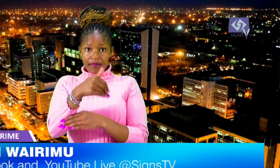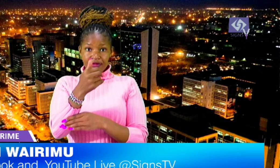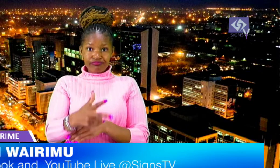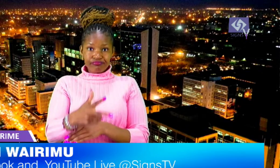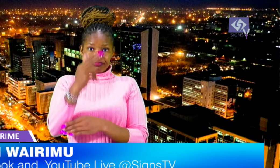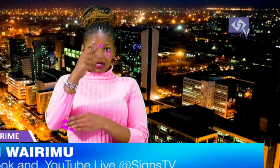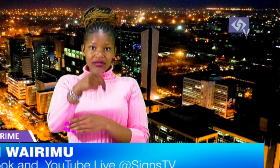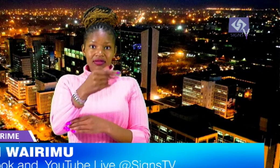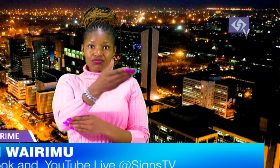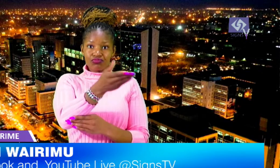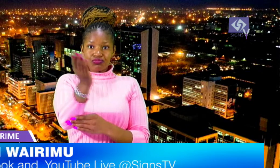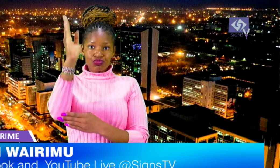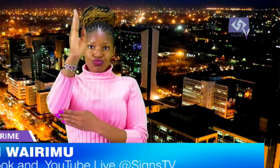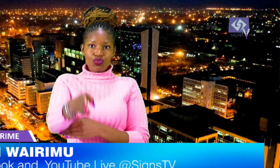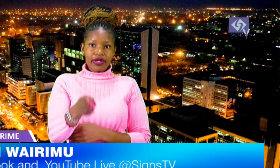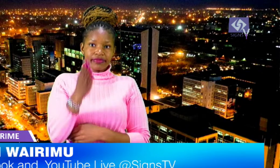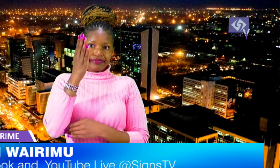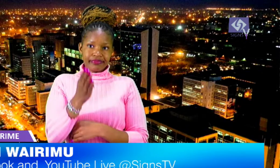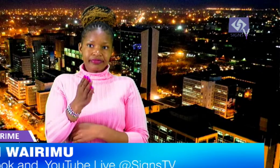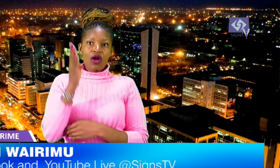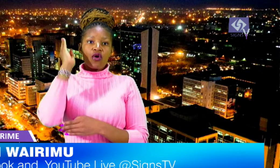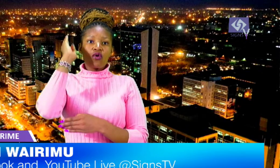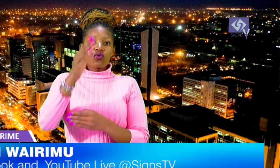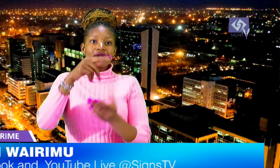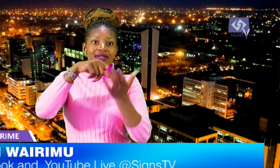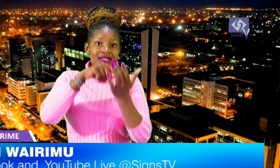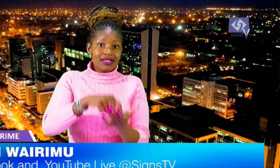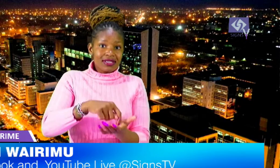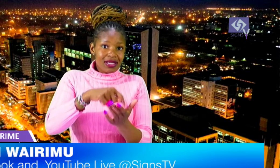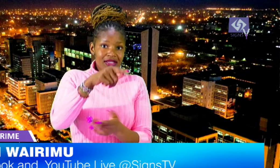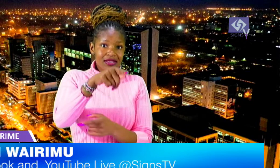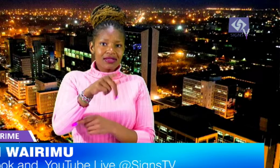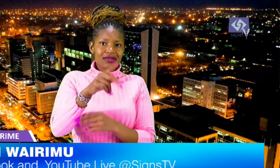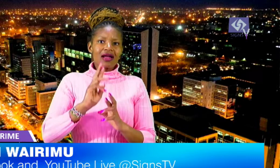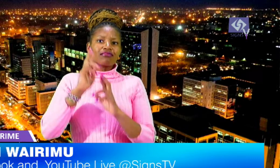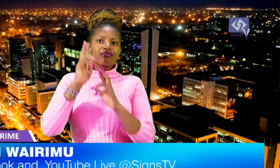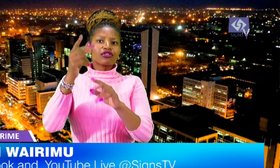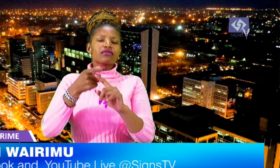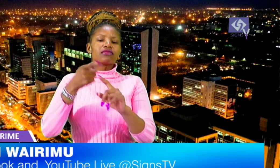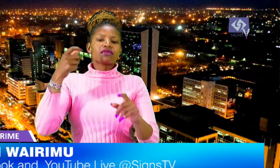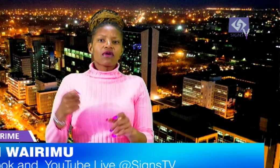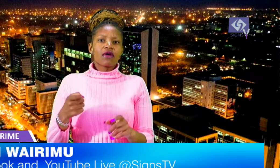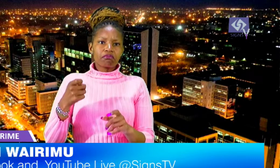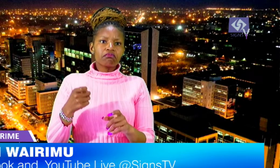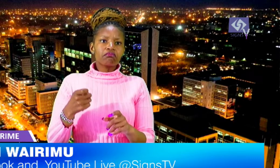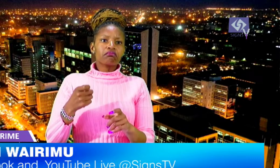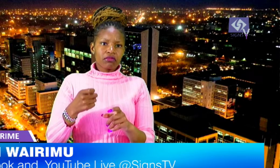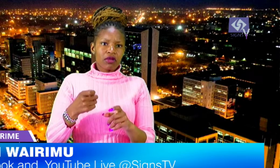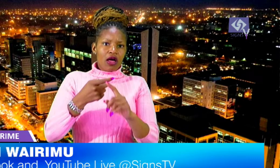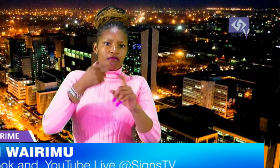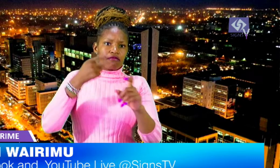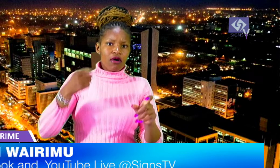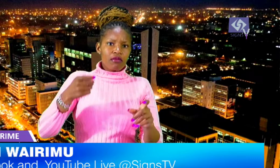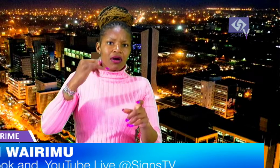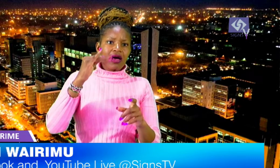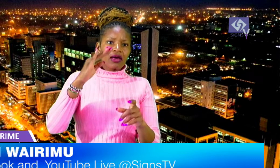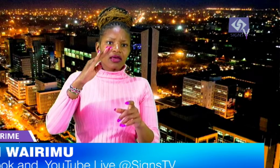the resumption of parliamentary sessions, they will swiftly adopt the recommendations